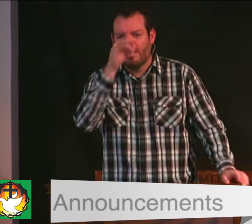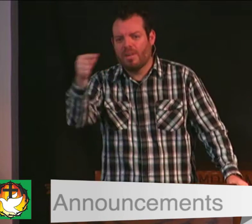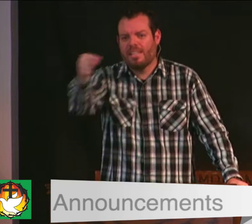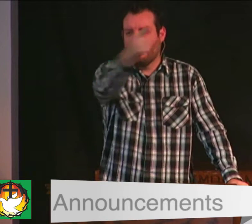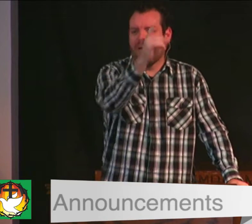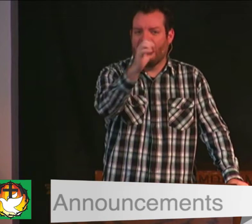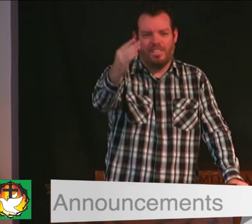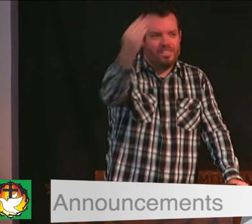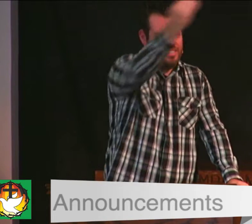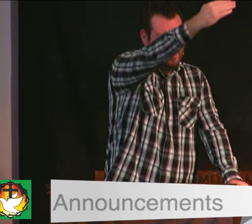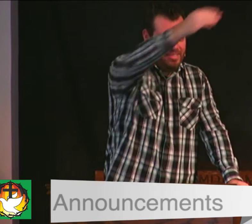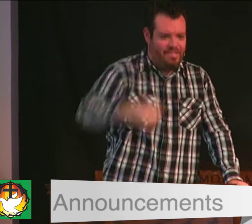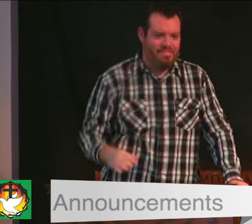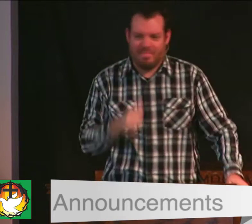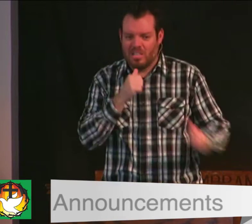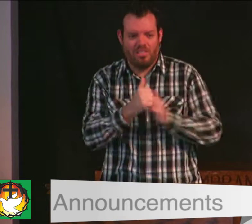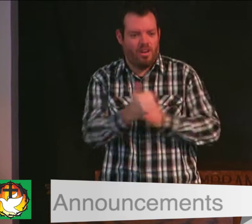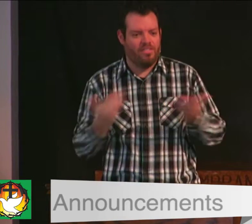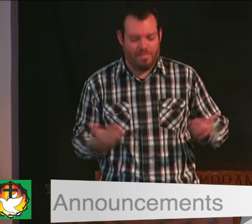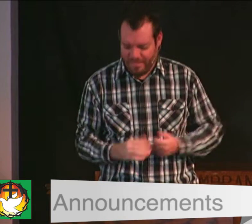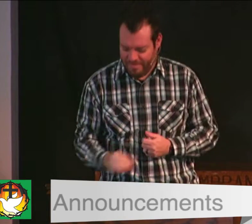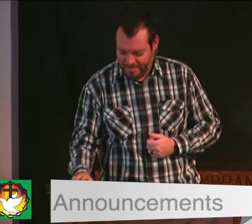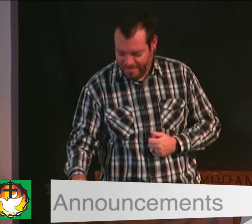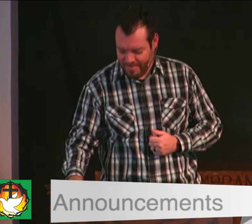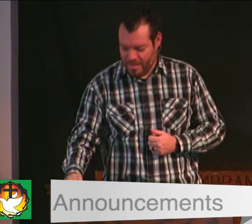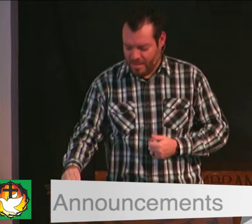right down Pioneer, not too far from here.